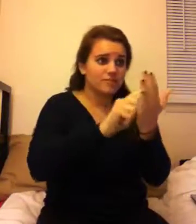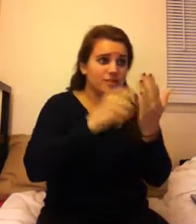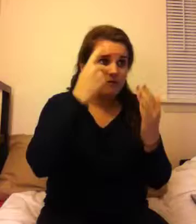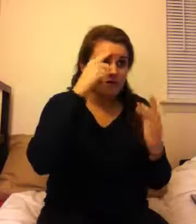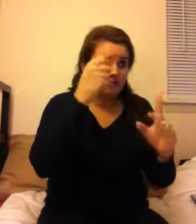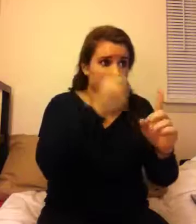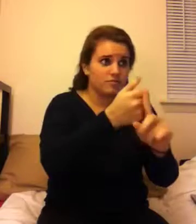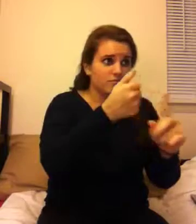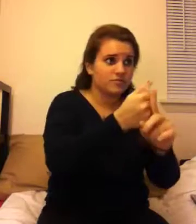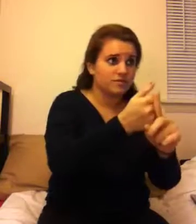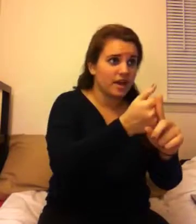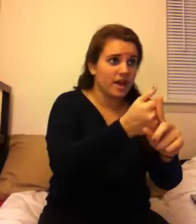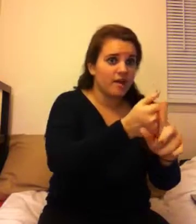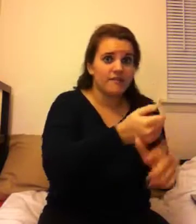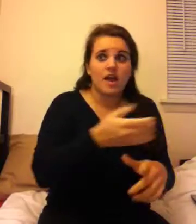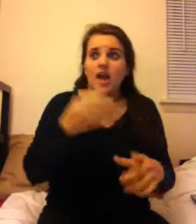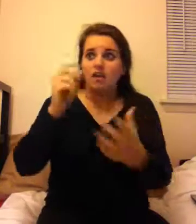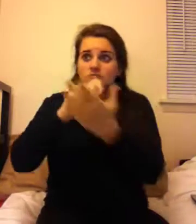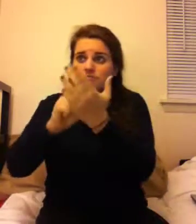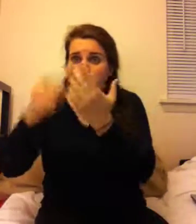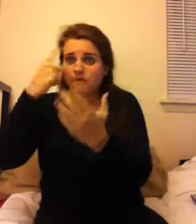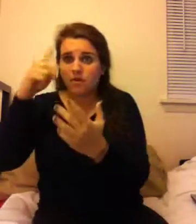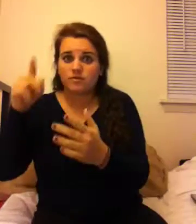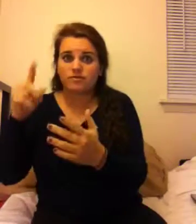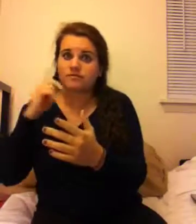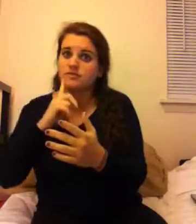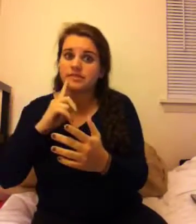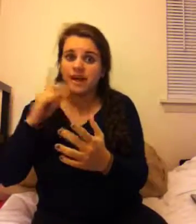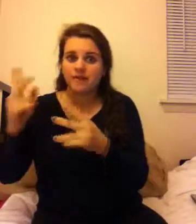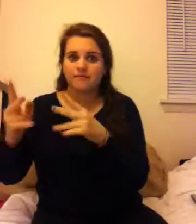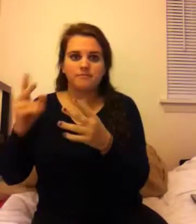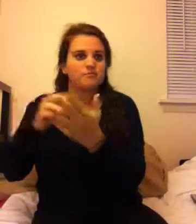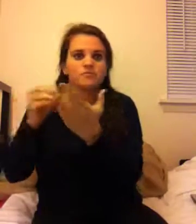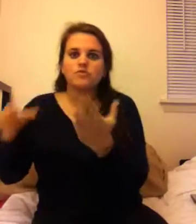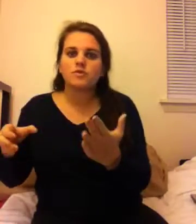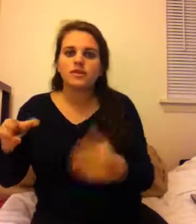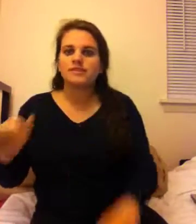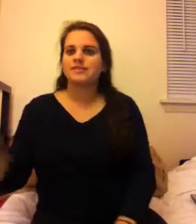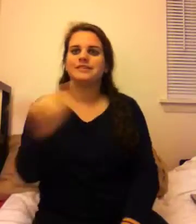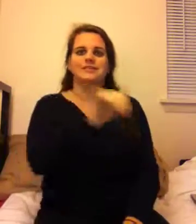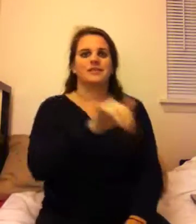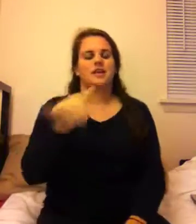yourself. But you'd be surprised to find out that there is a difference.